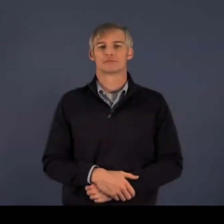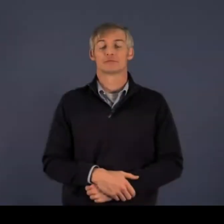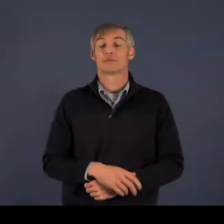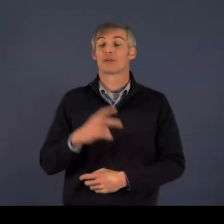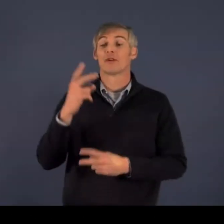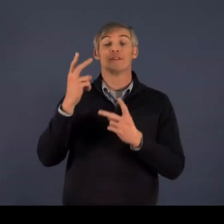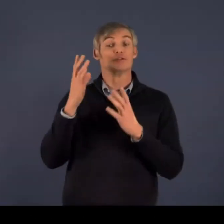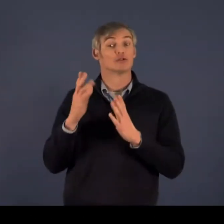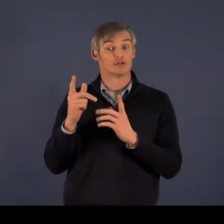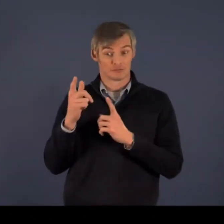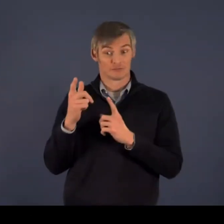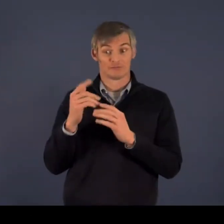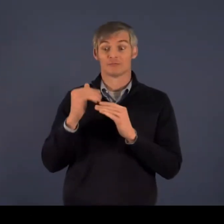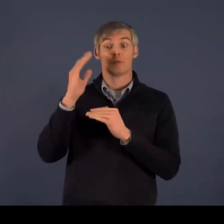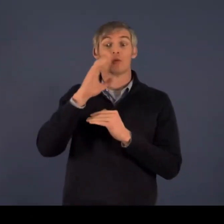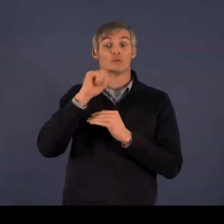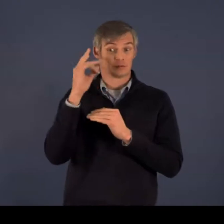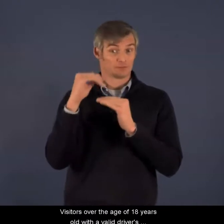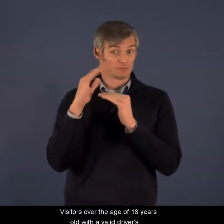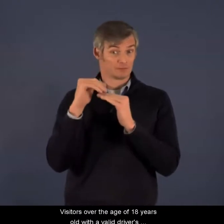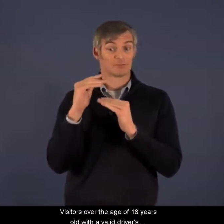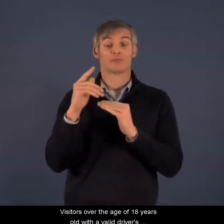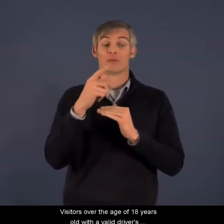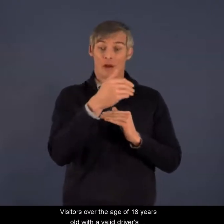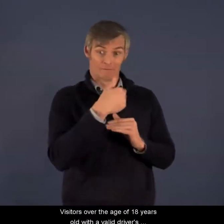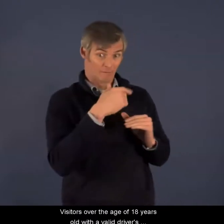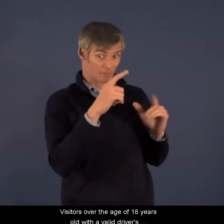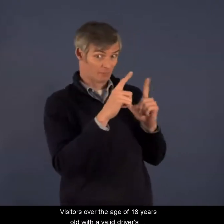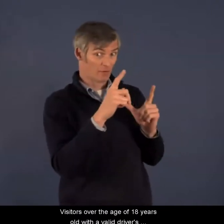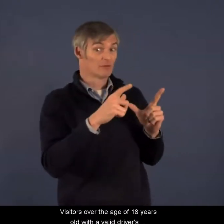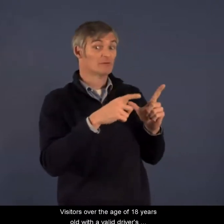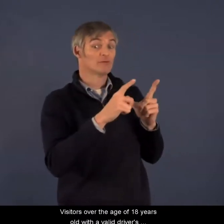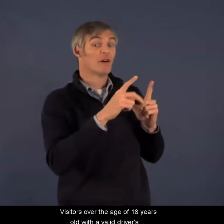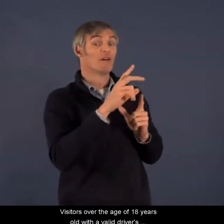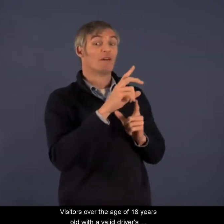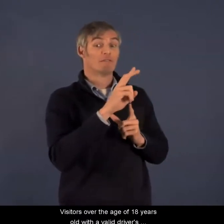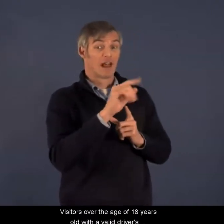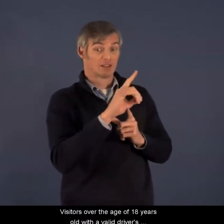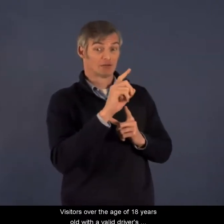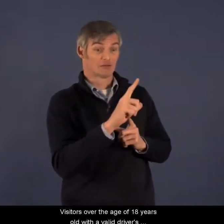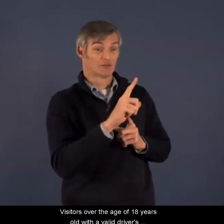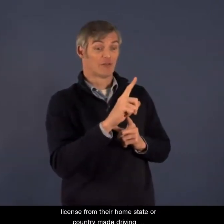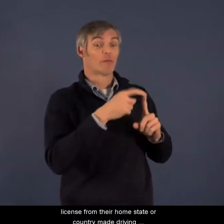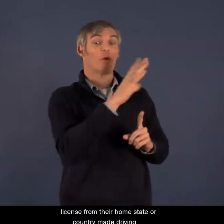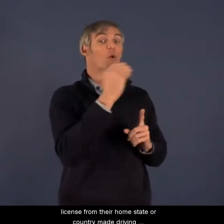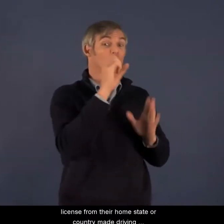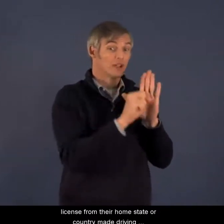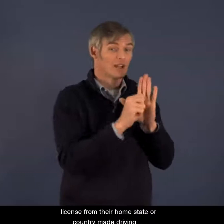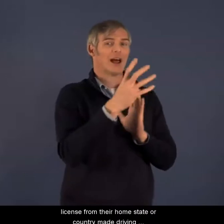Visitors over the age of 18 years old with a valid driver's license from their